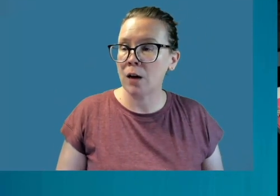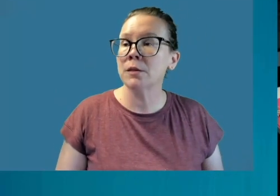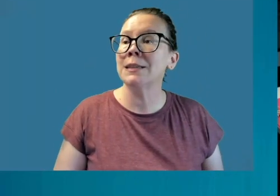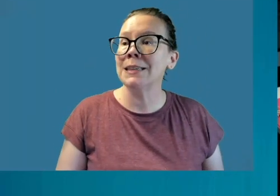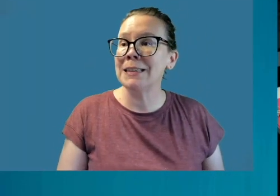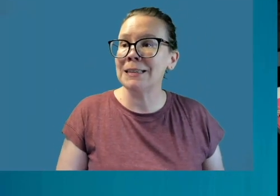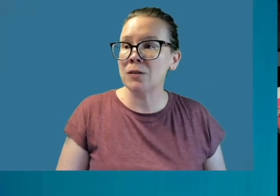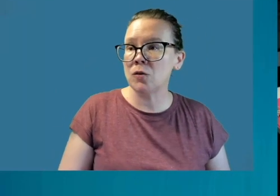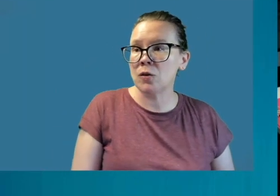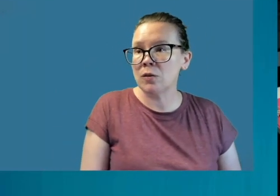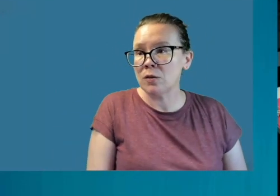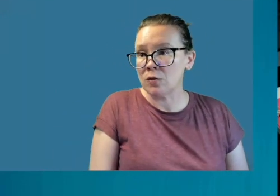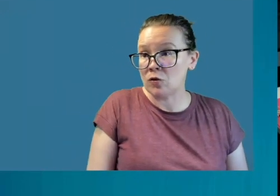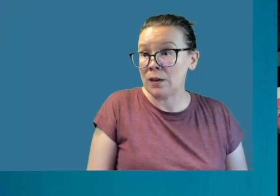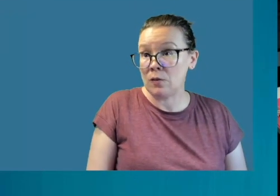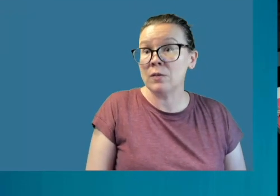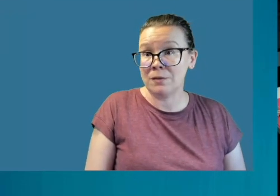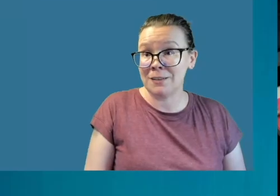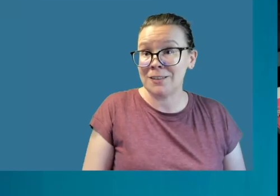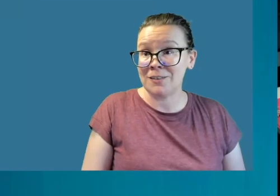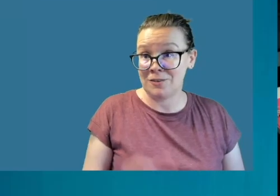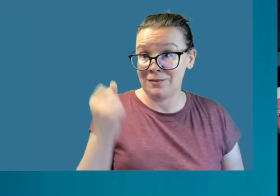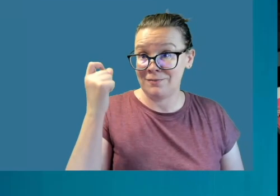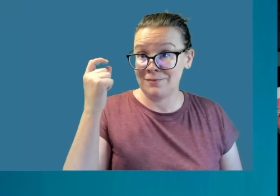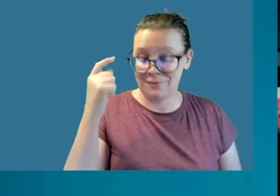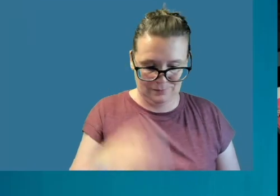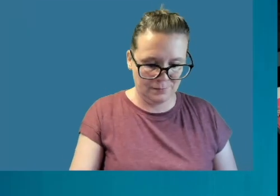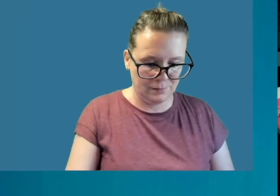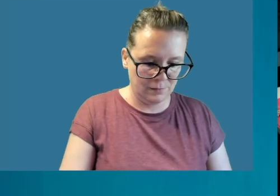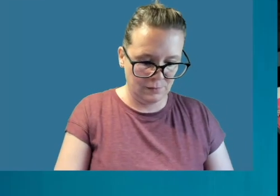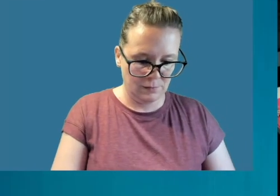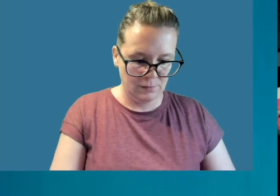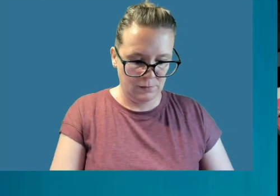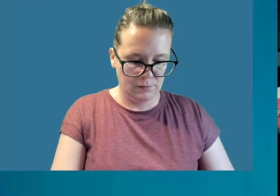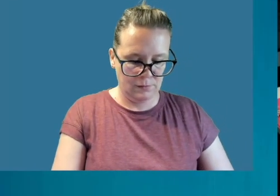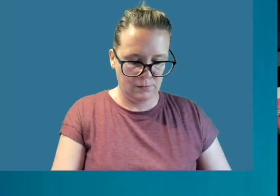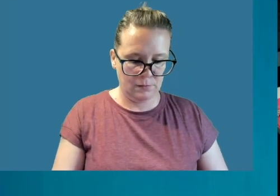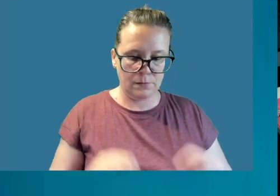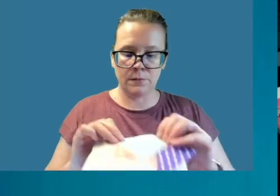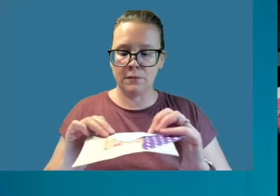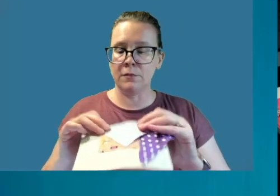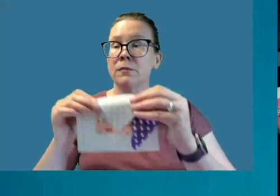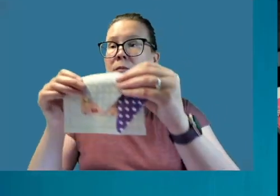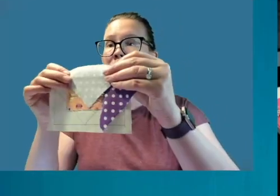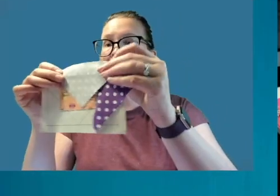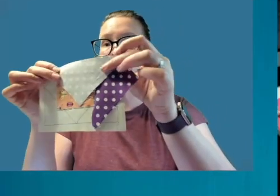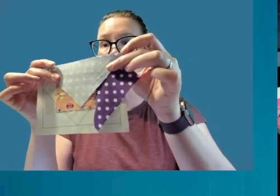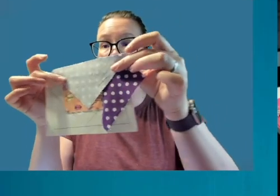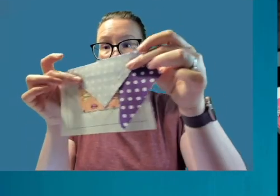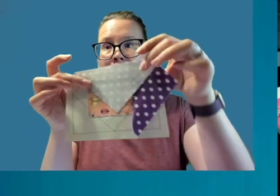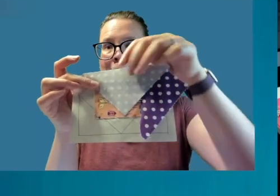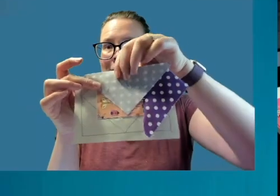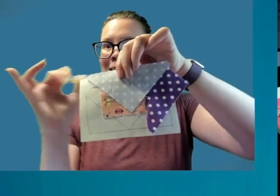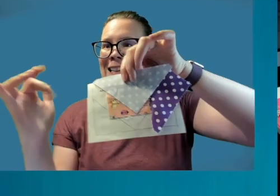is pretty wide here because I made it generous and made it easier. And now I have enough seam allowance along all of the edges. And you'll